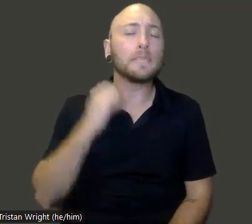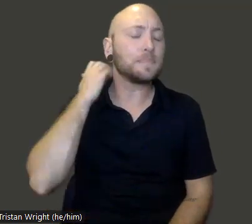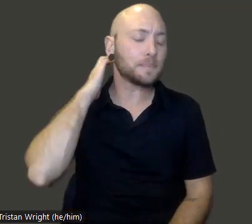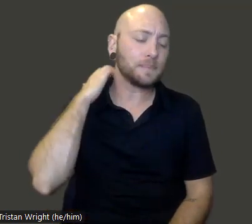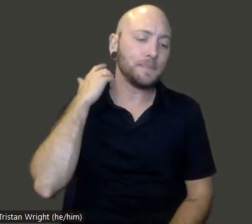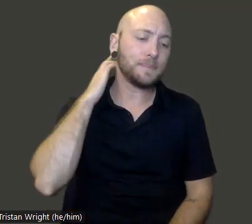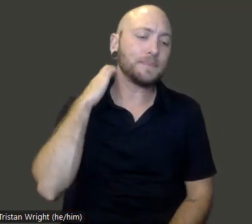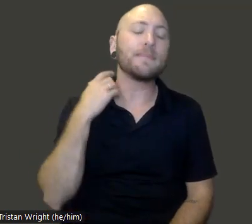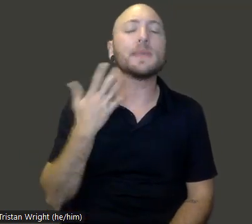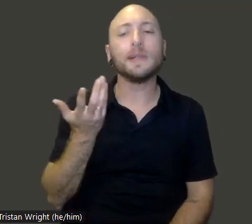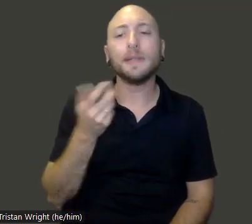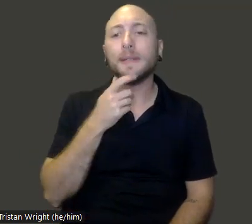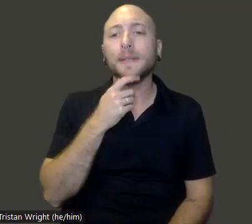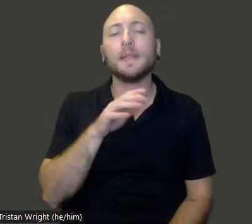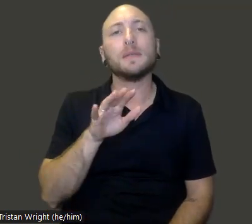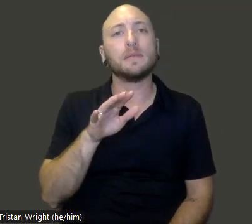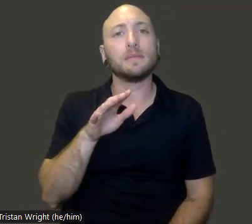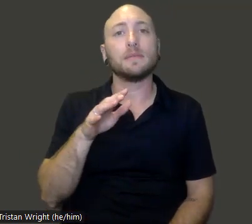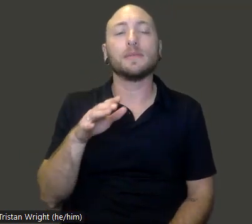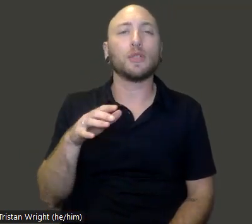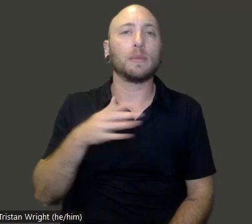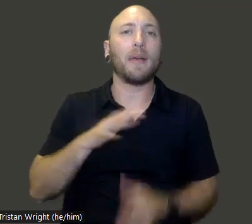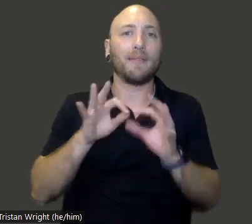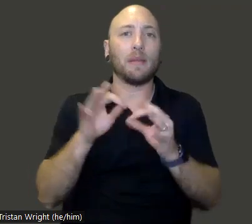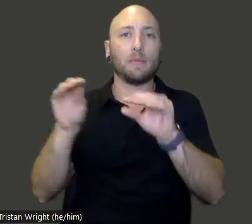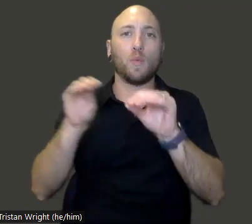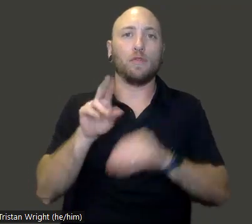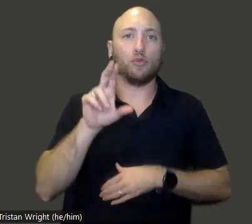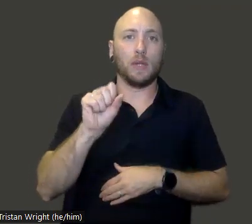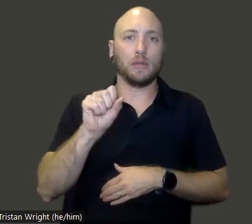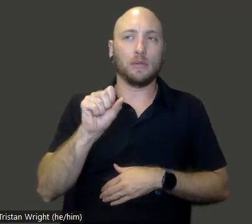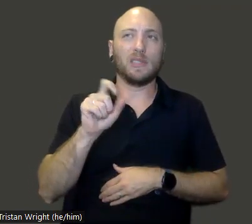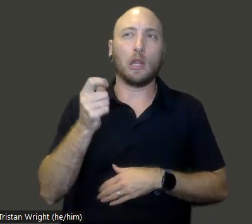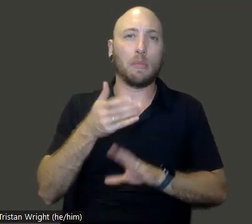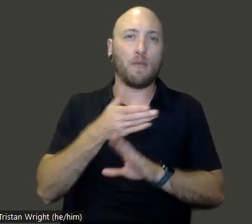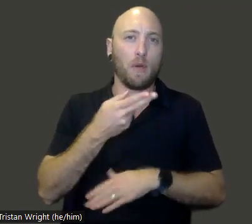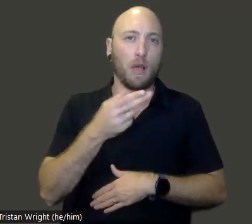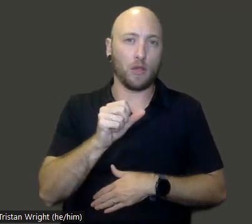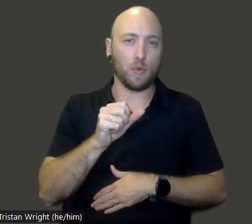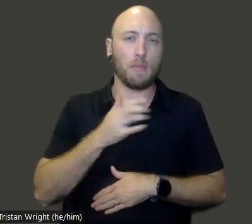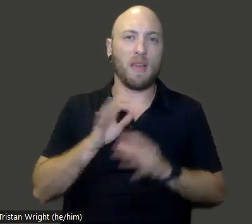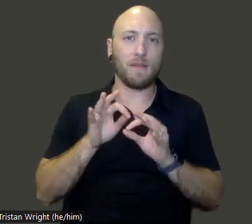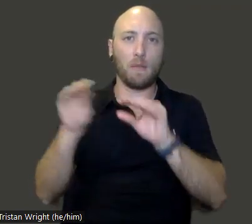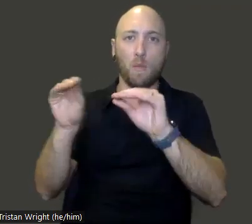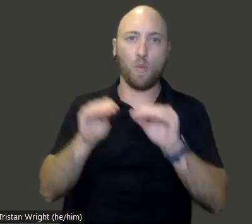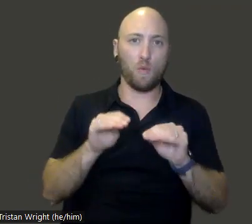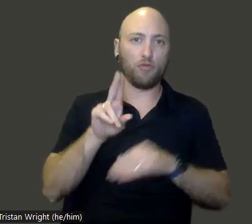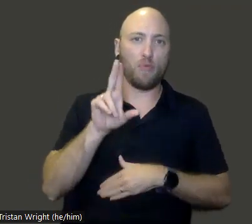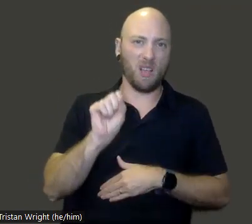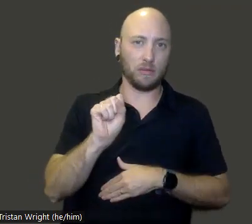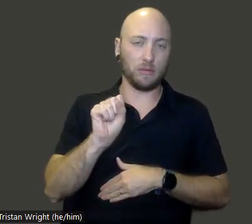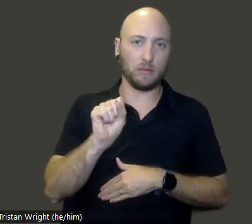but we end up moving back right before I started high school. We ended up moving back to the US,